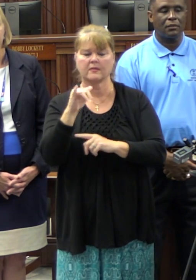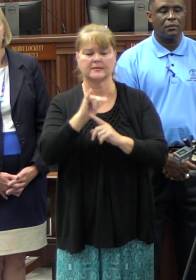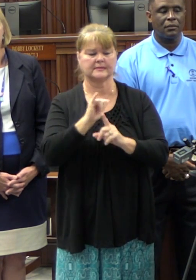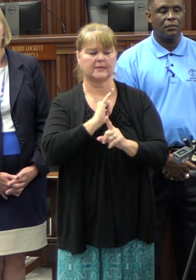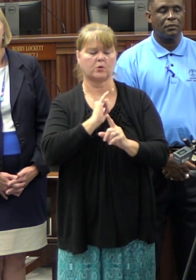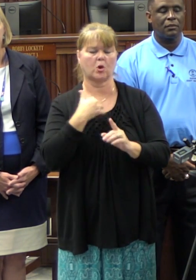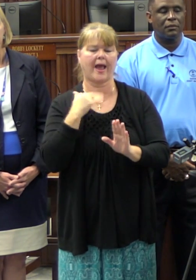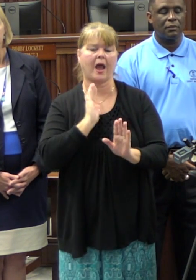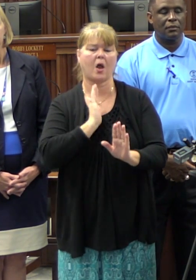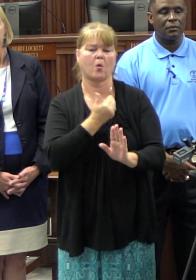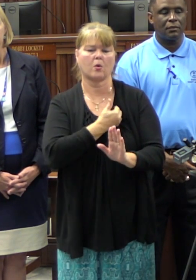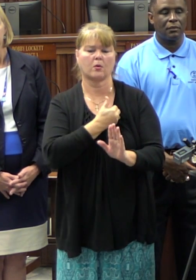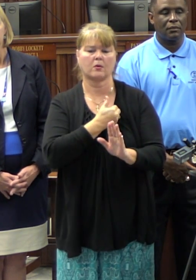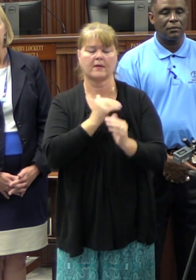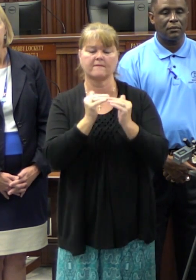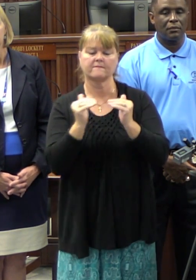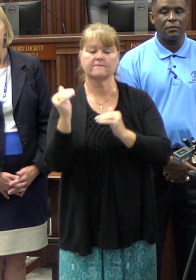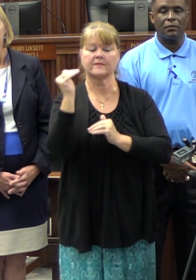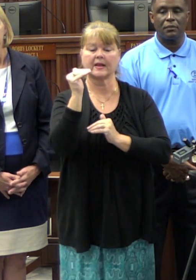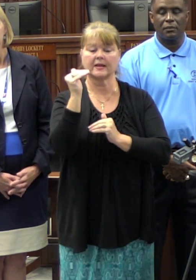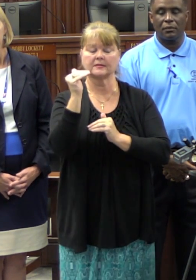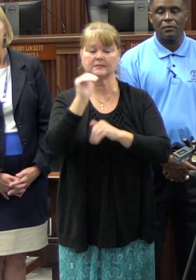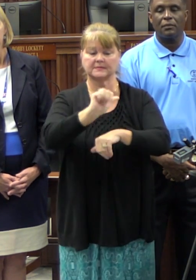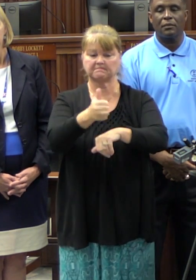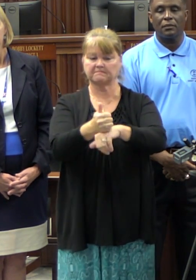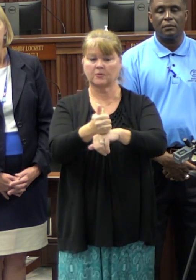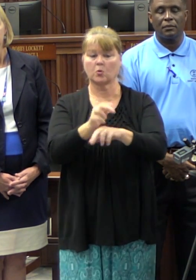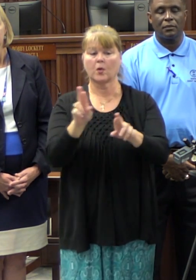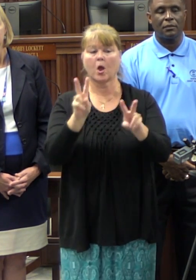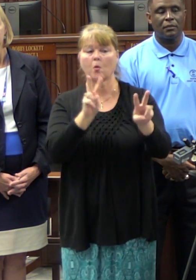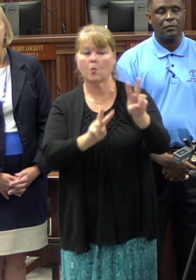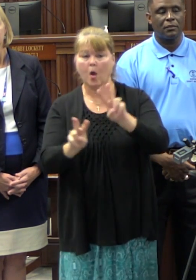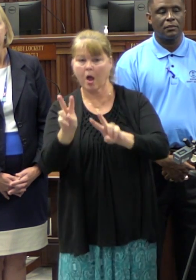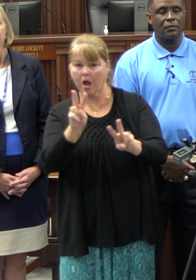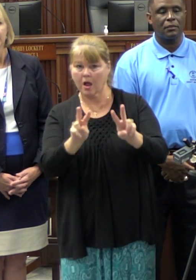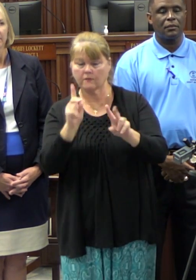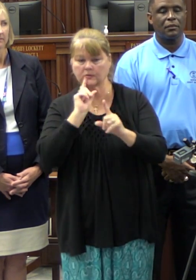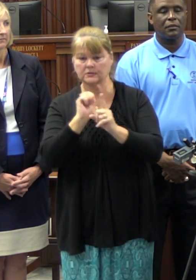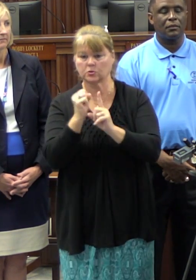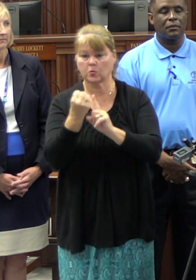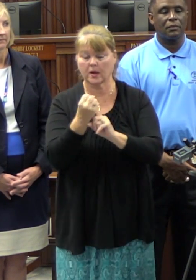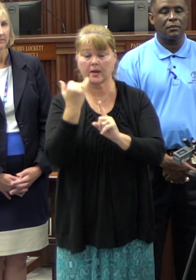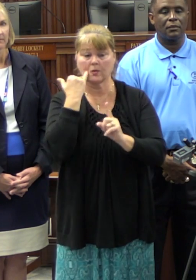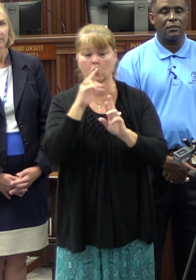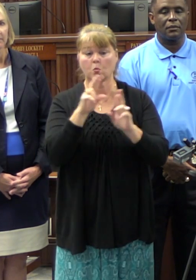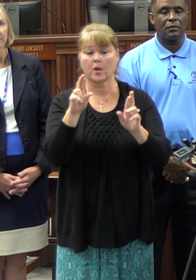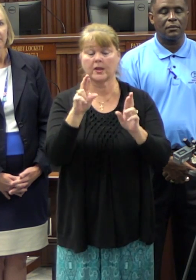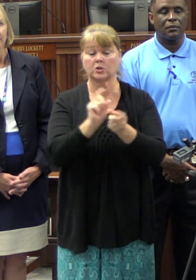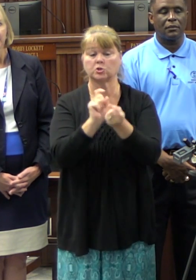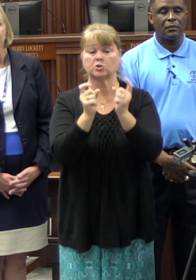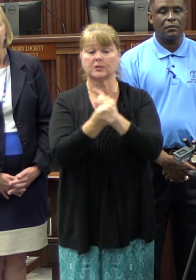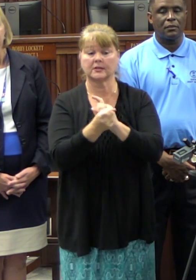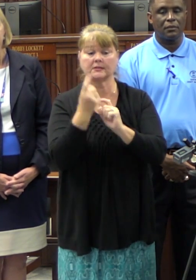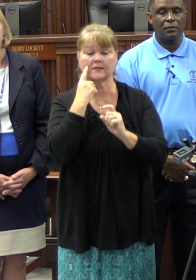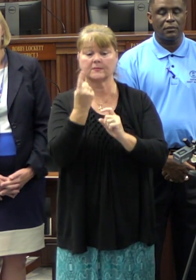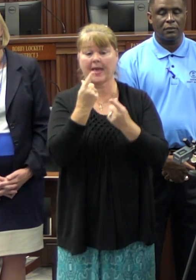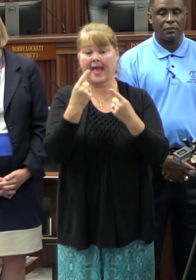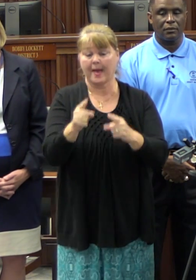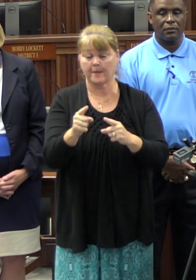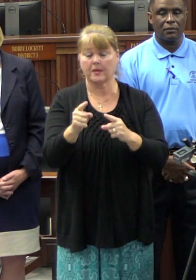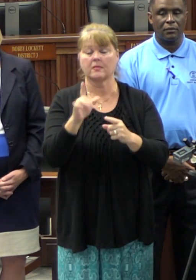OPCON 4. They're in an advanced stage of readiness. They are actively monitoring the situation and ready to move to another stage